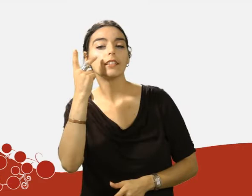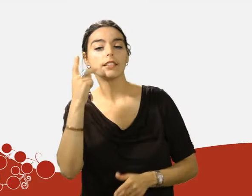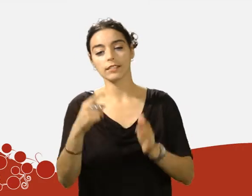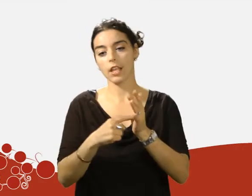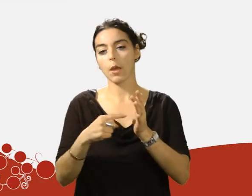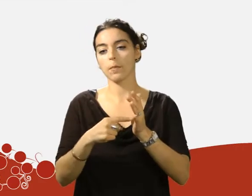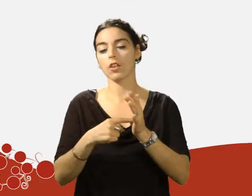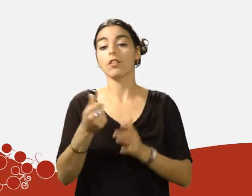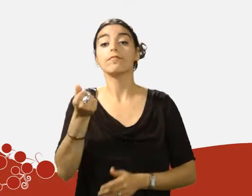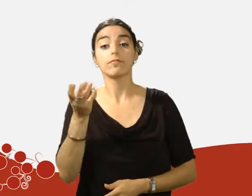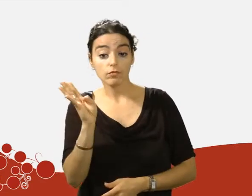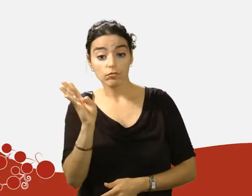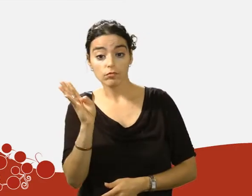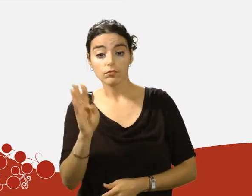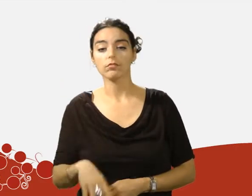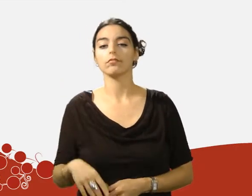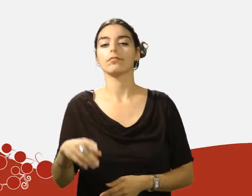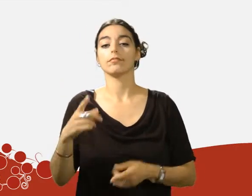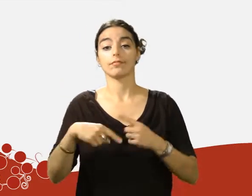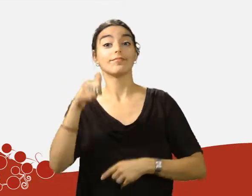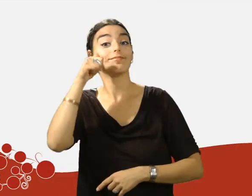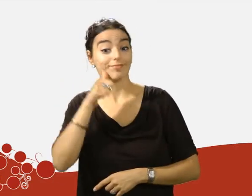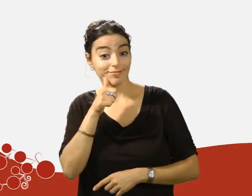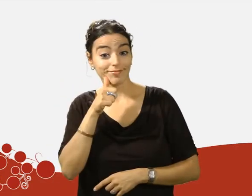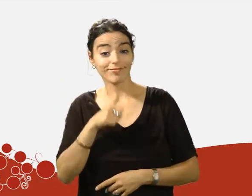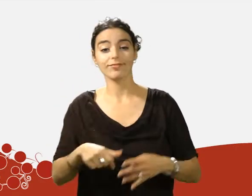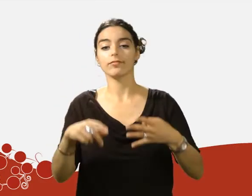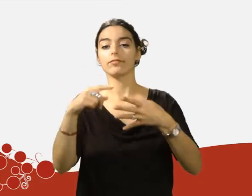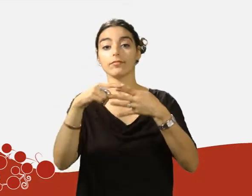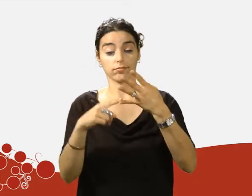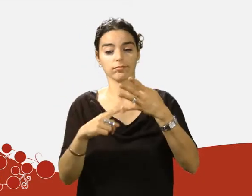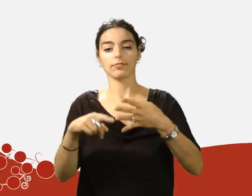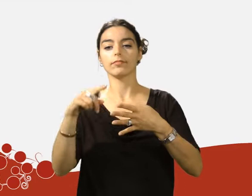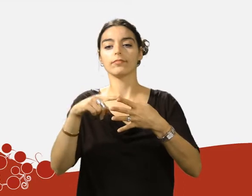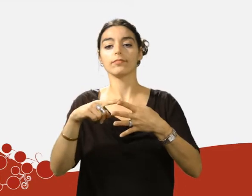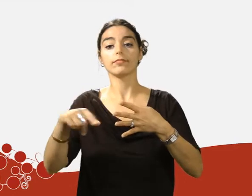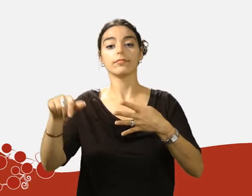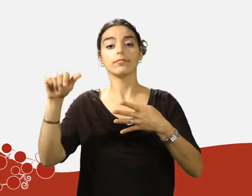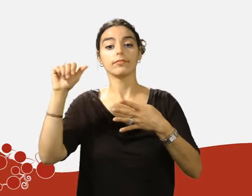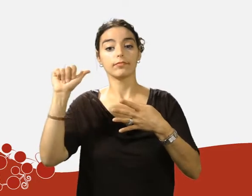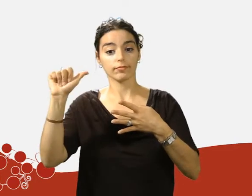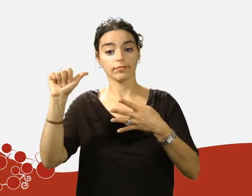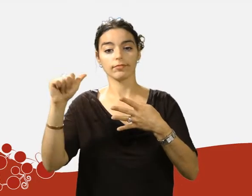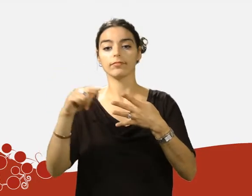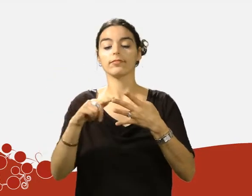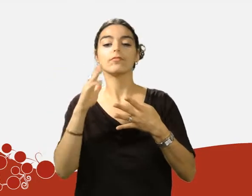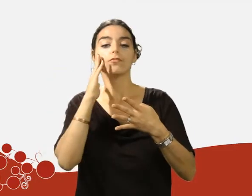few examples. Here is the sign for girl. This is the hand shape.